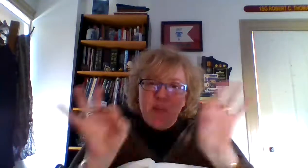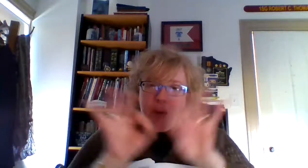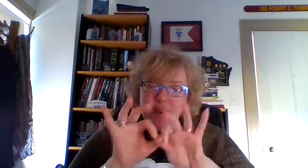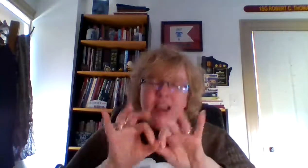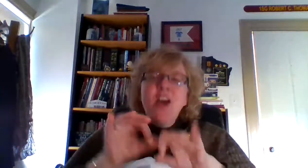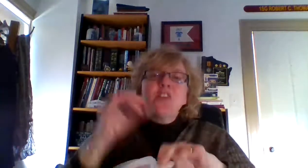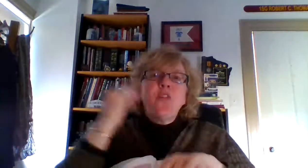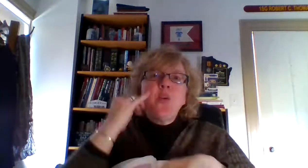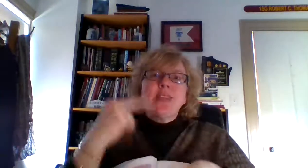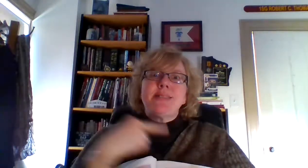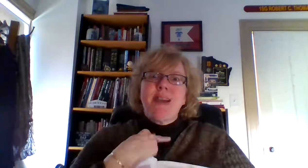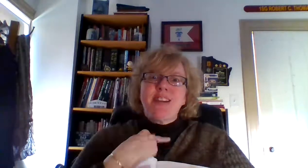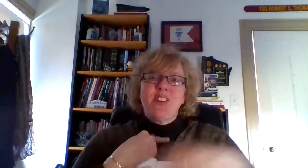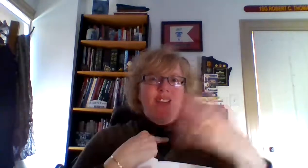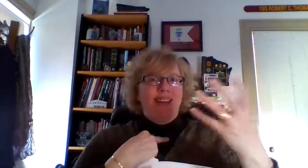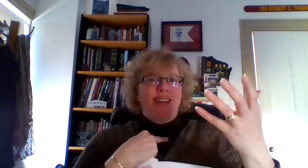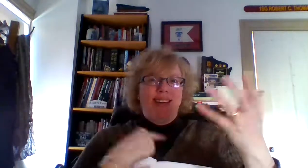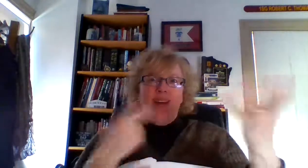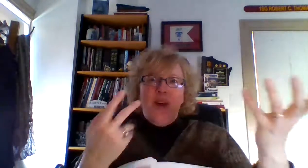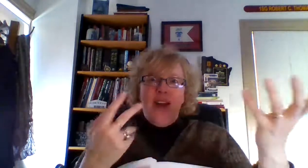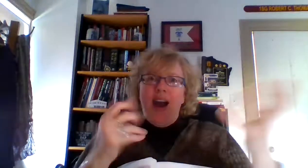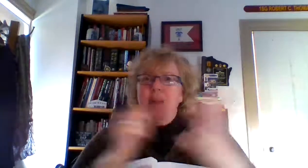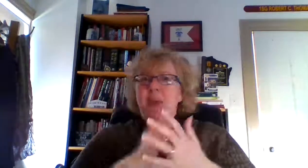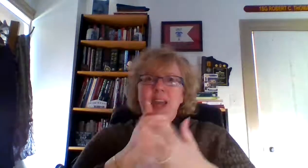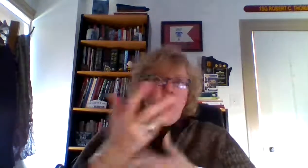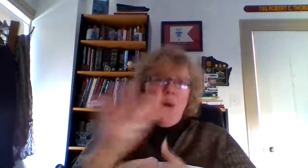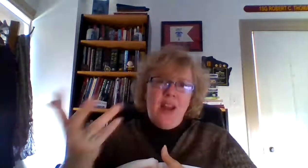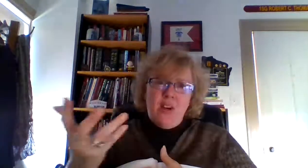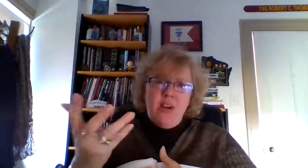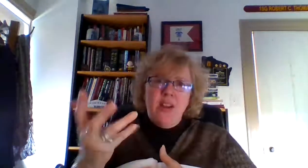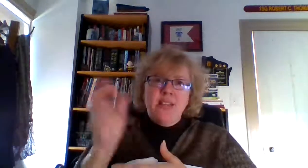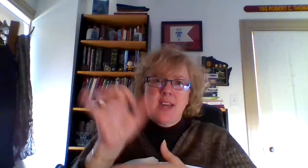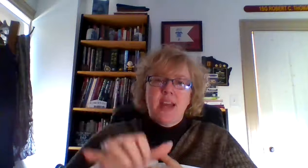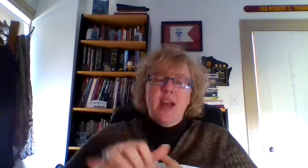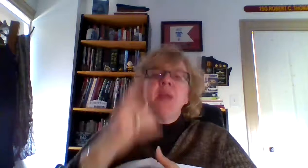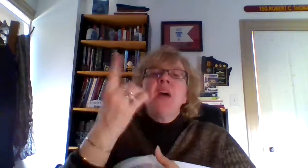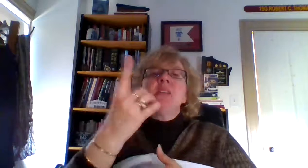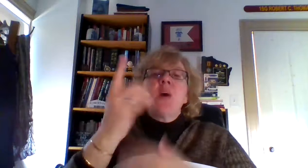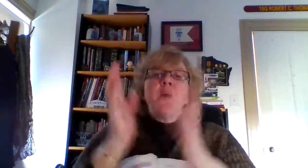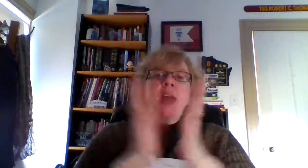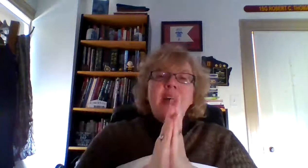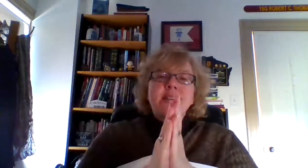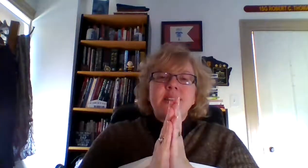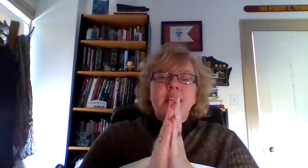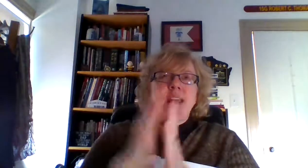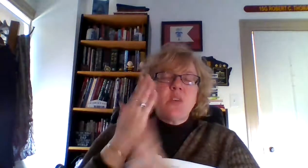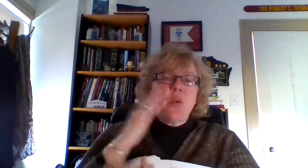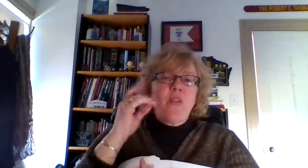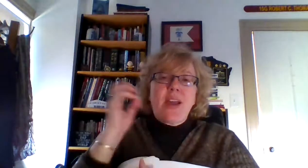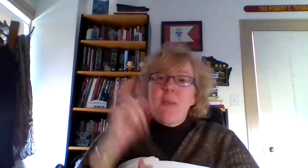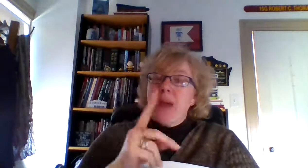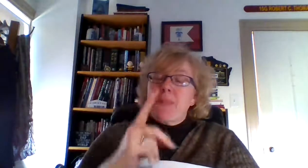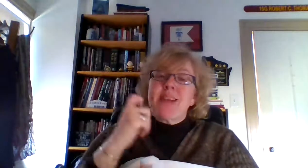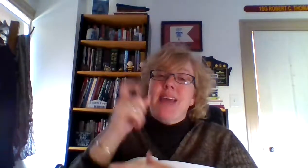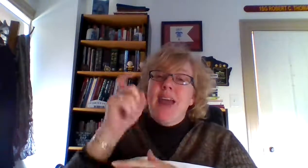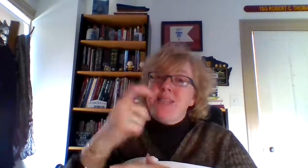important. So if you get stuck and you're like, okay, on page whatever is that sign. Someone asked, and I don't know if I got back, because I have to tell